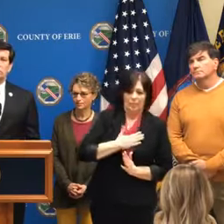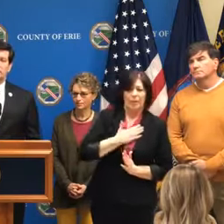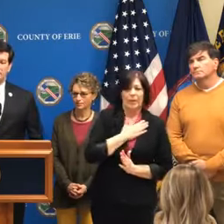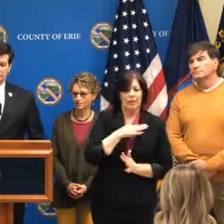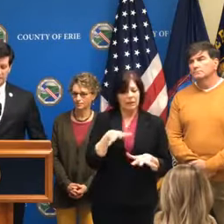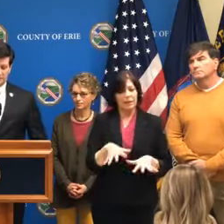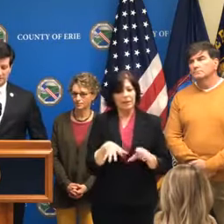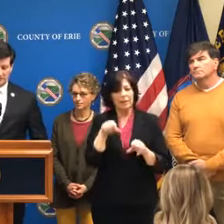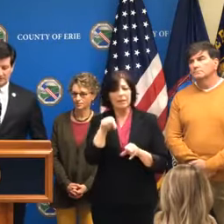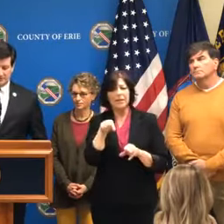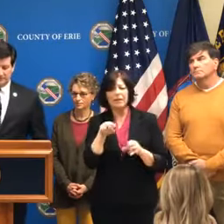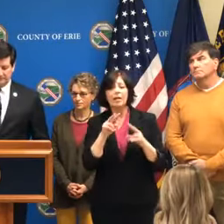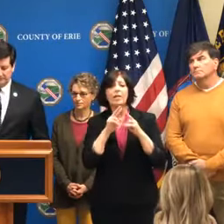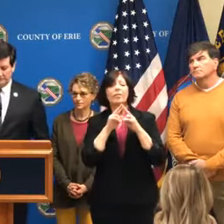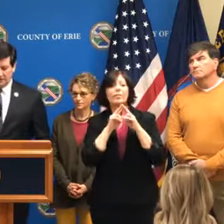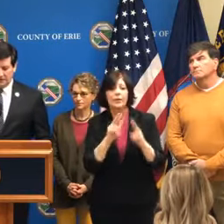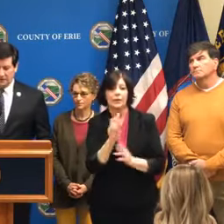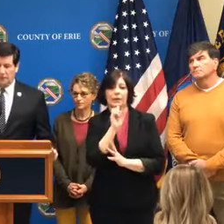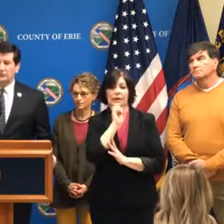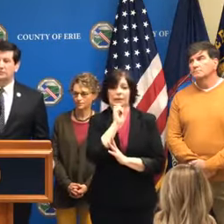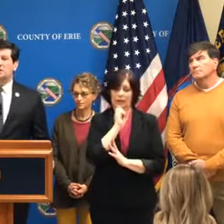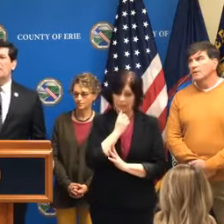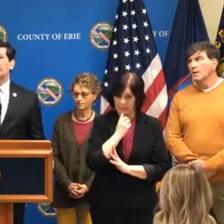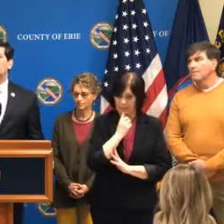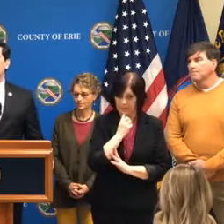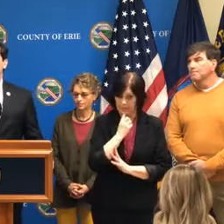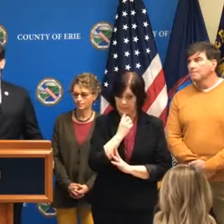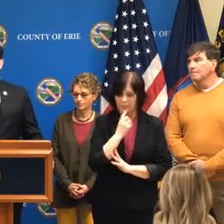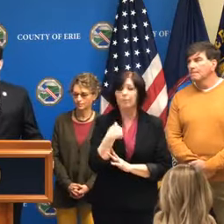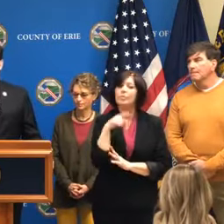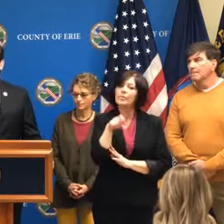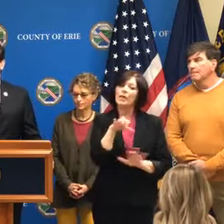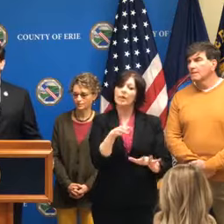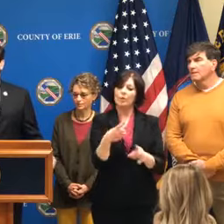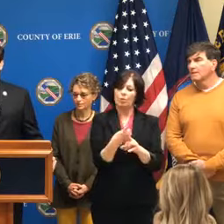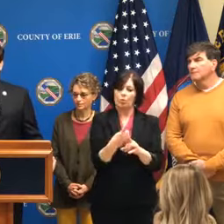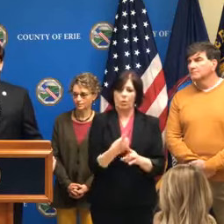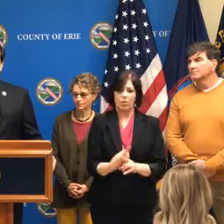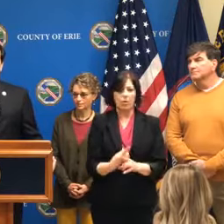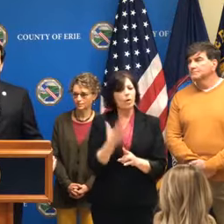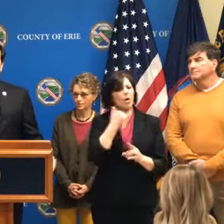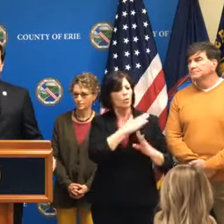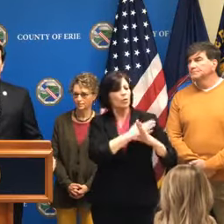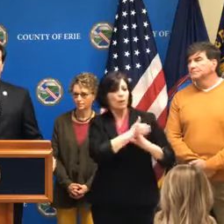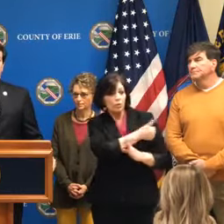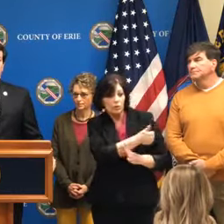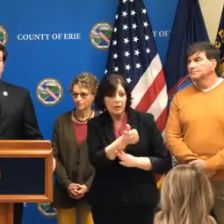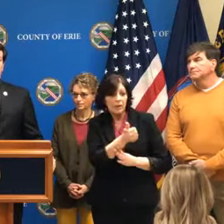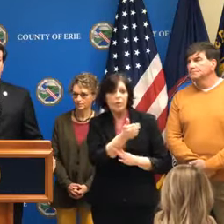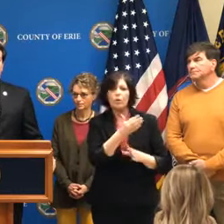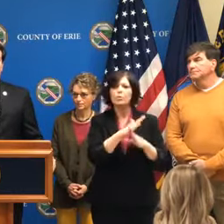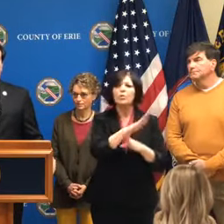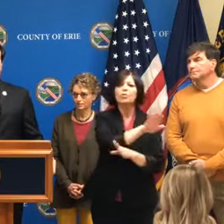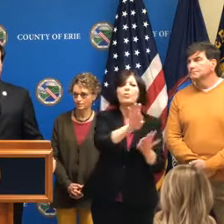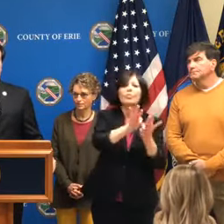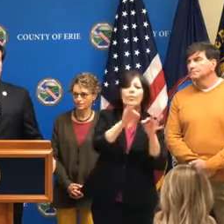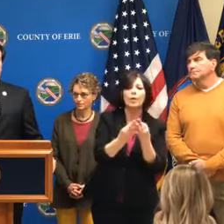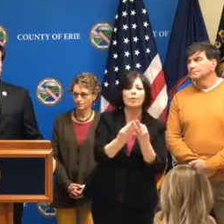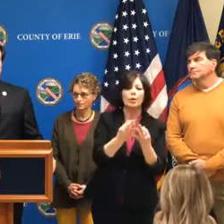this point very seriously. We must all act appropriately to protect ourselves, our families,